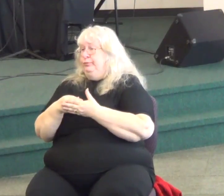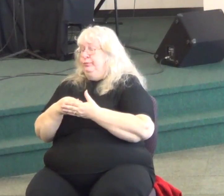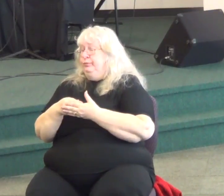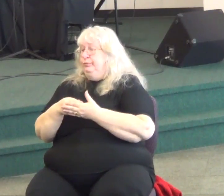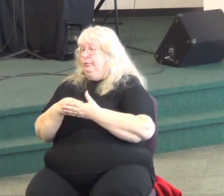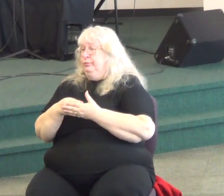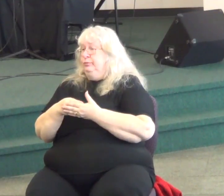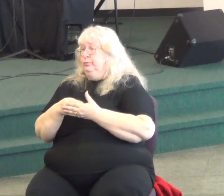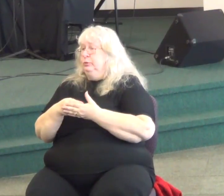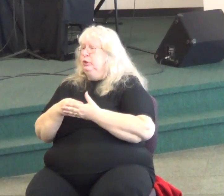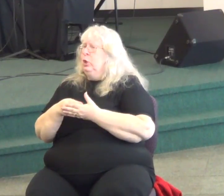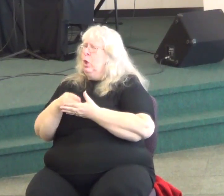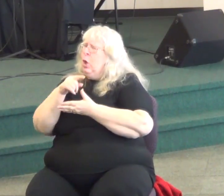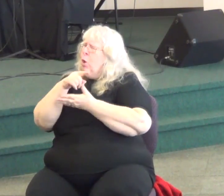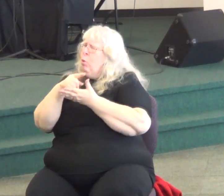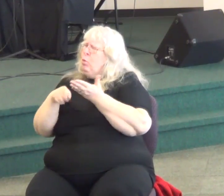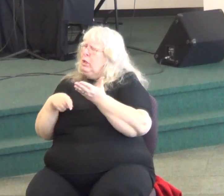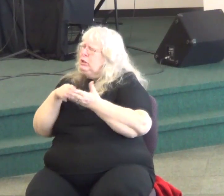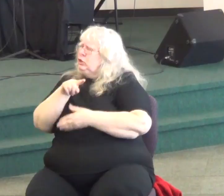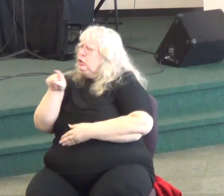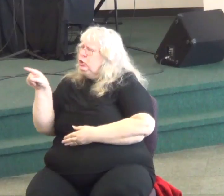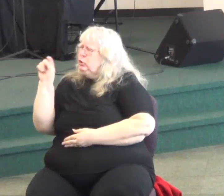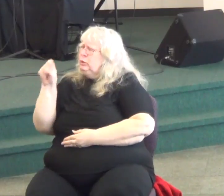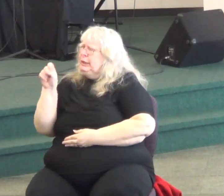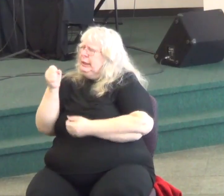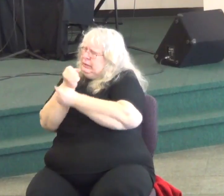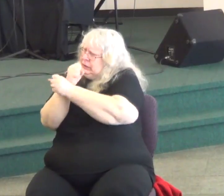What is it you need saved from?